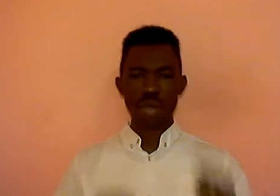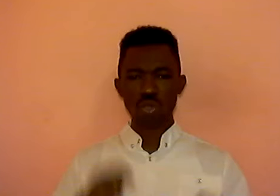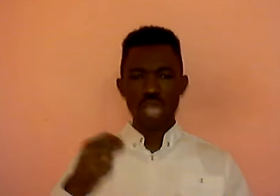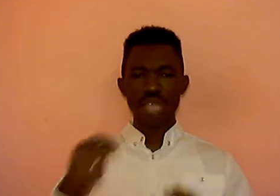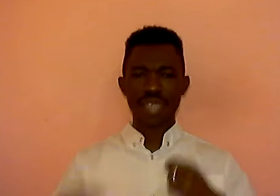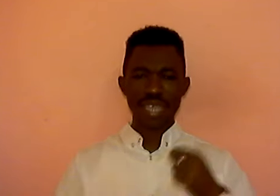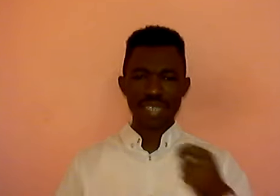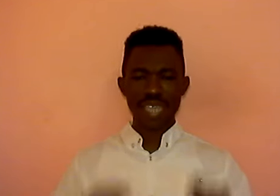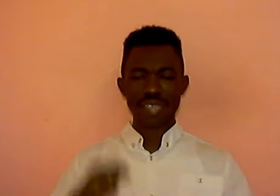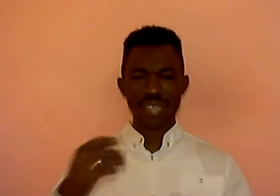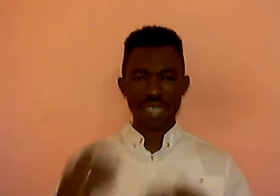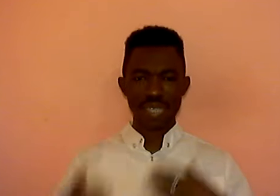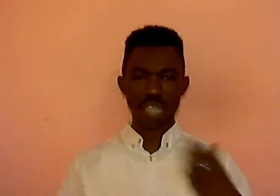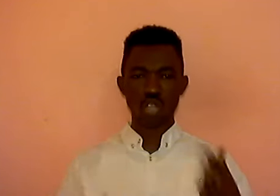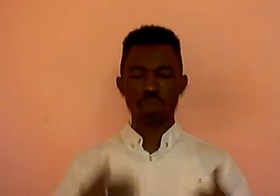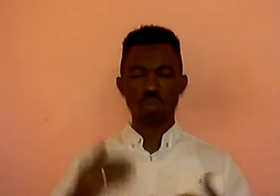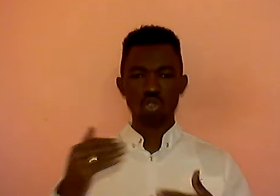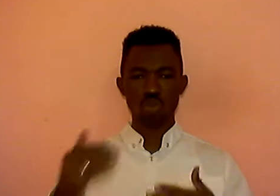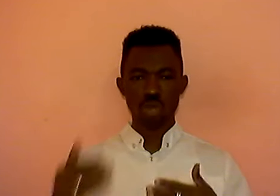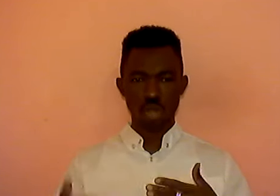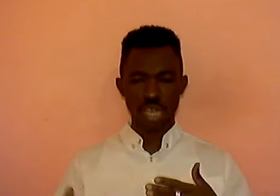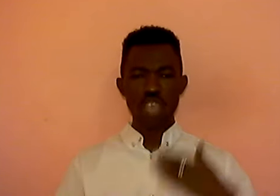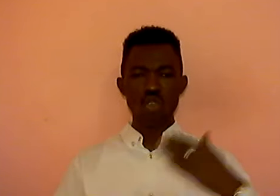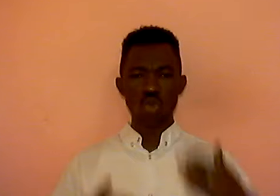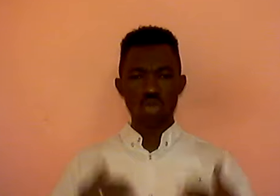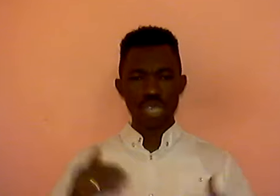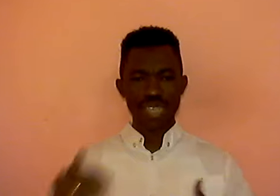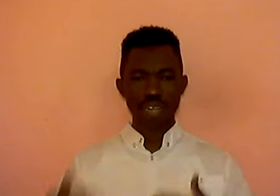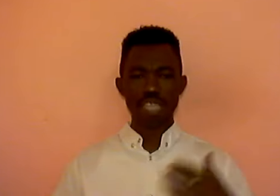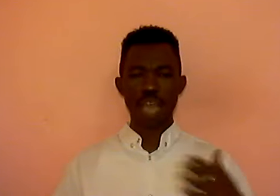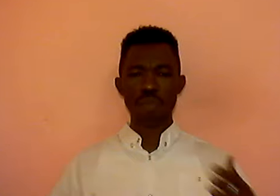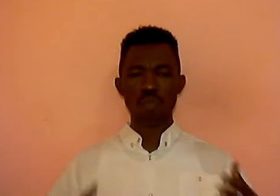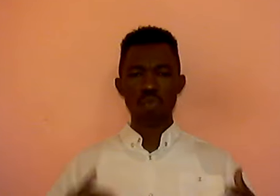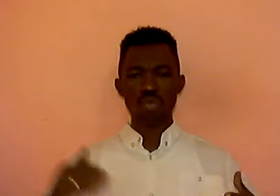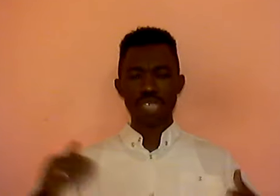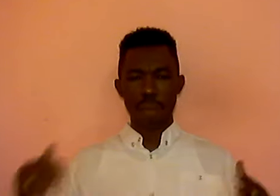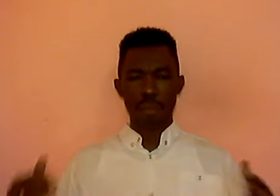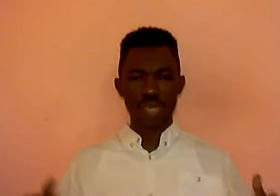about dirty things that they're supposed to be talking. You go to Instagram and see how people use their body,